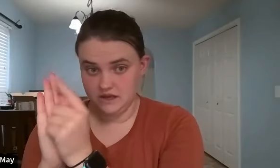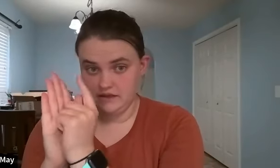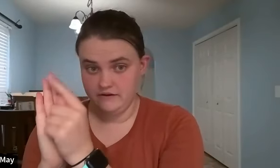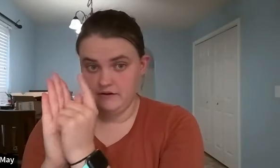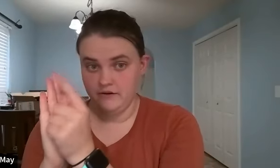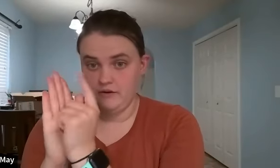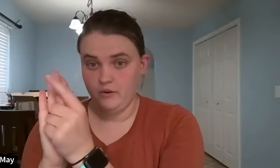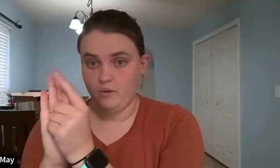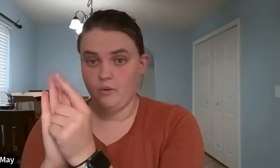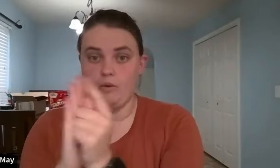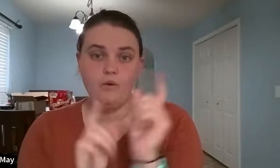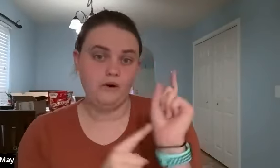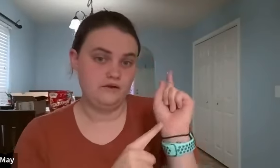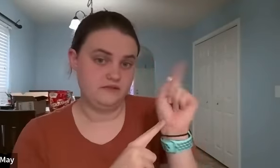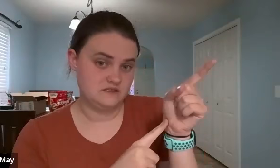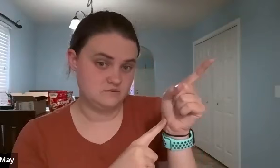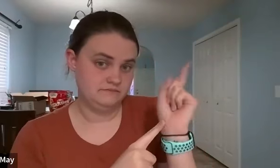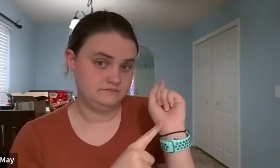way or this way.